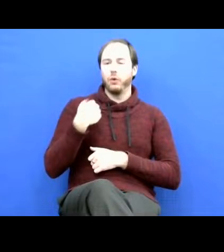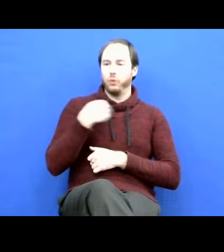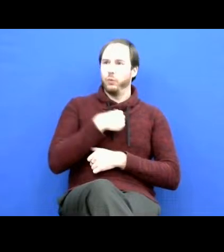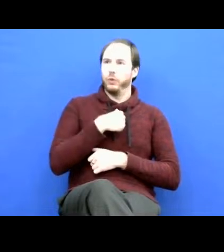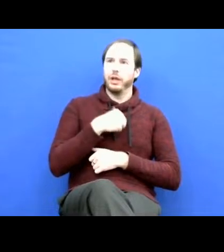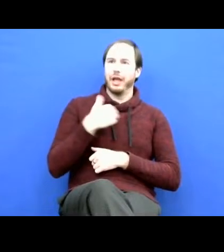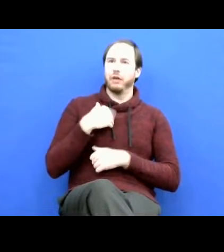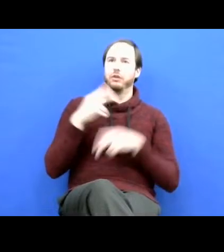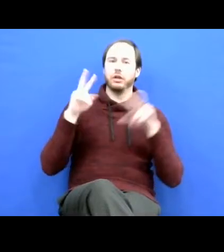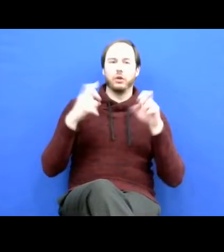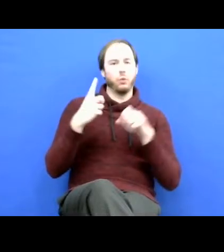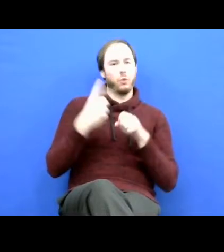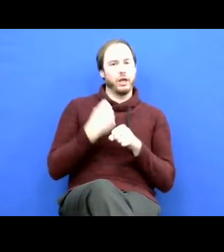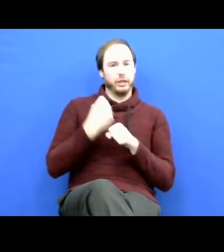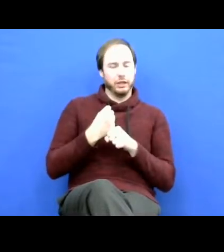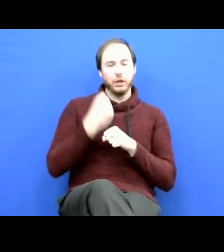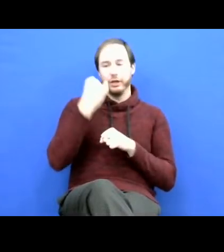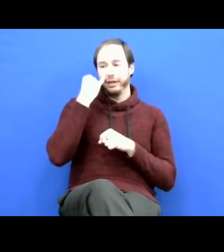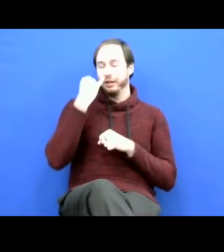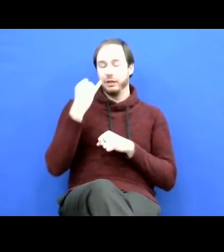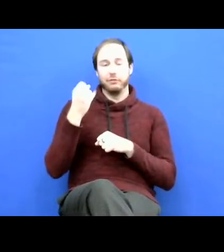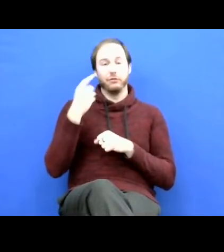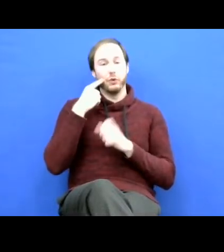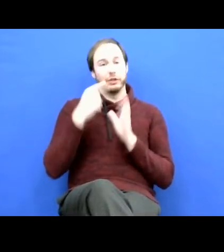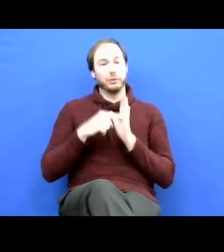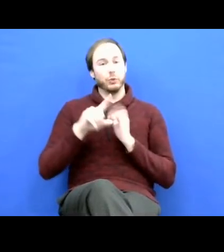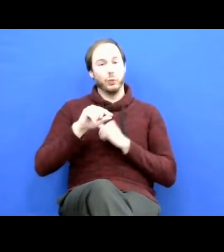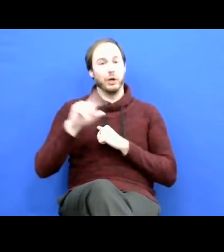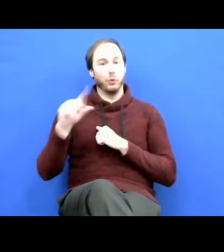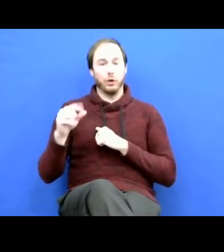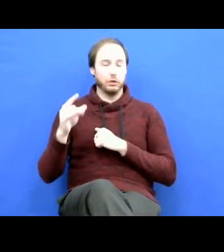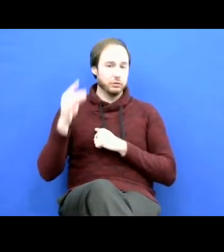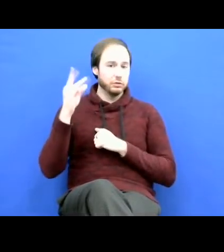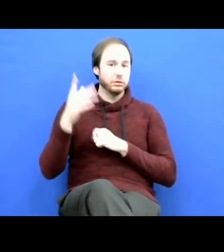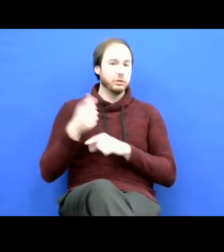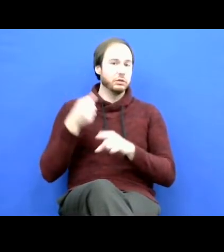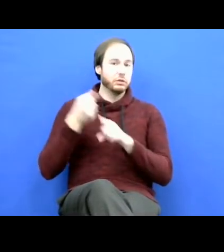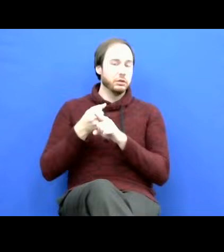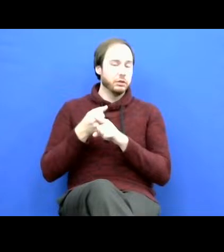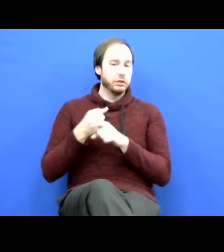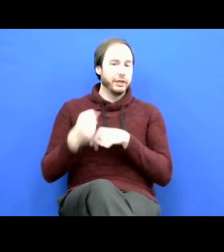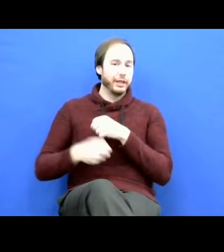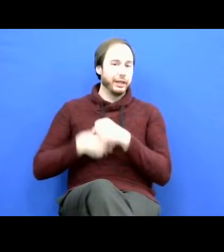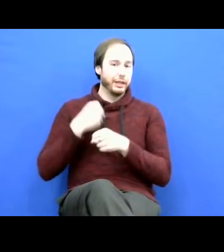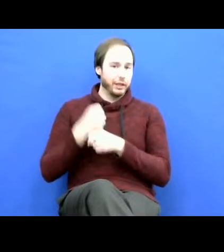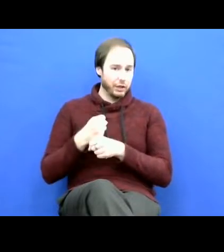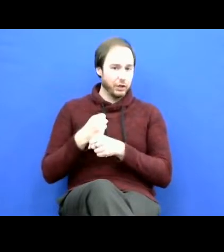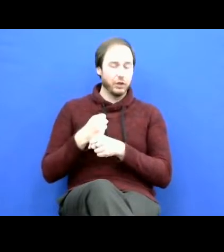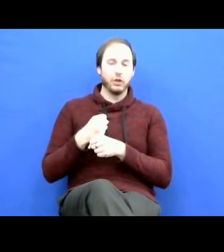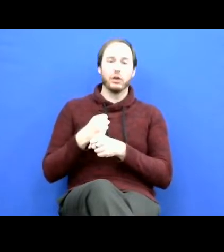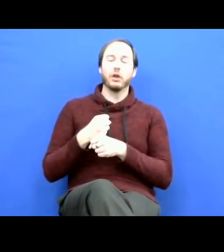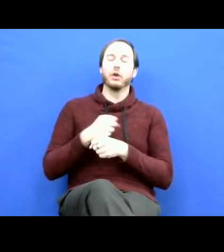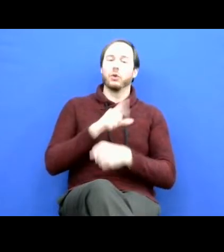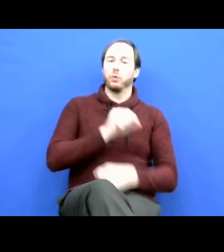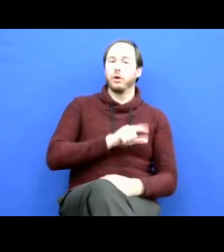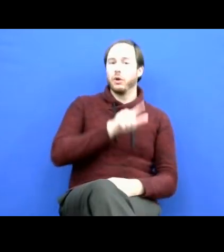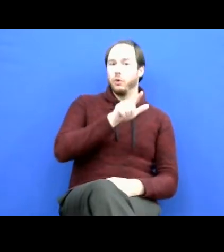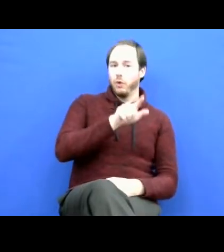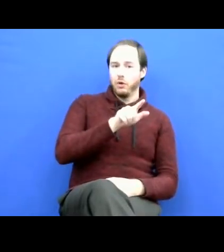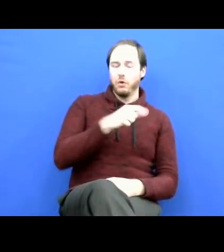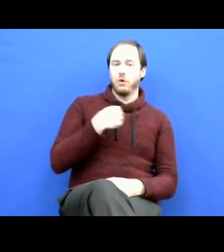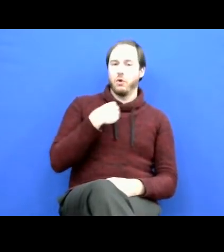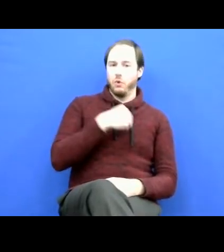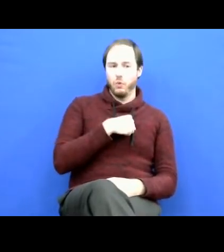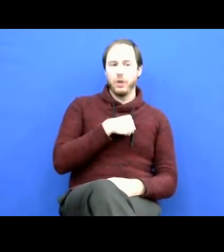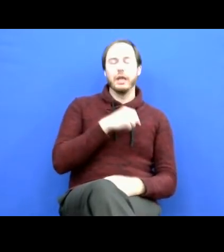essentially a year, so that if you have a year like what happened with COVID, that following year, we